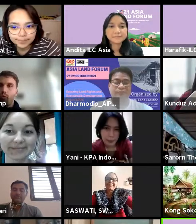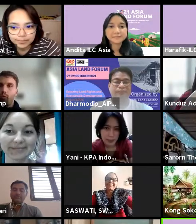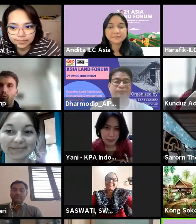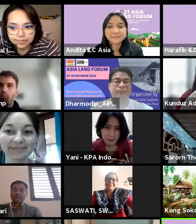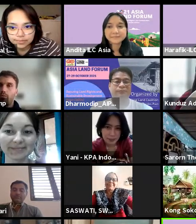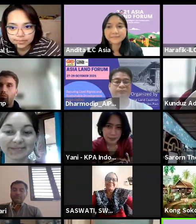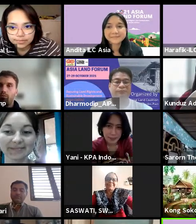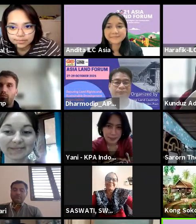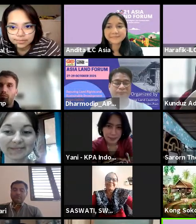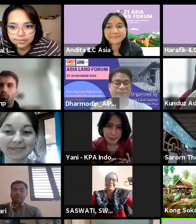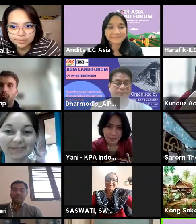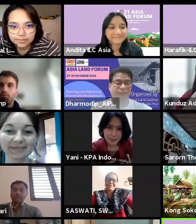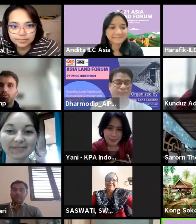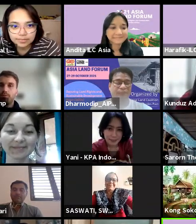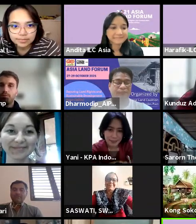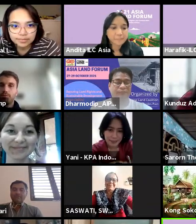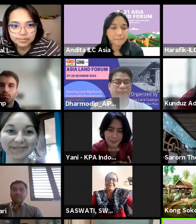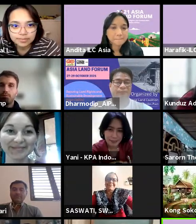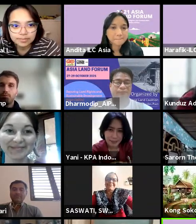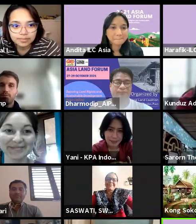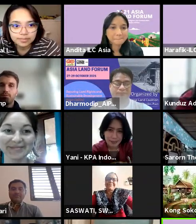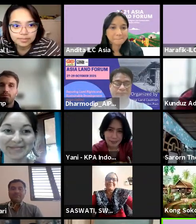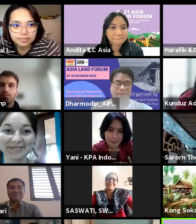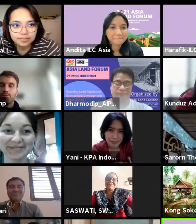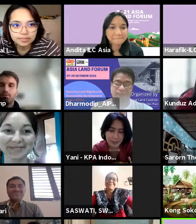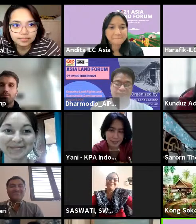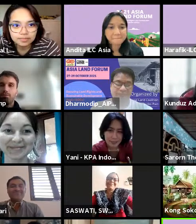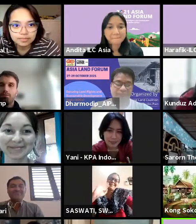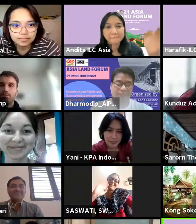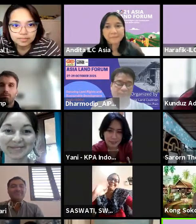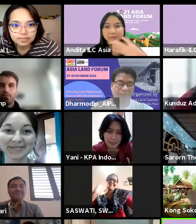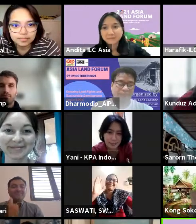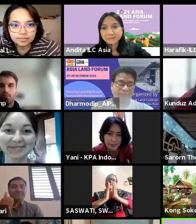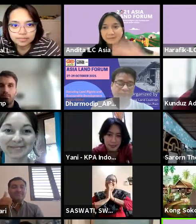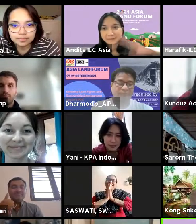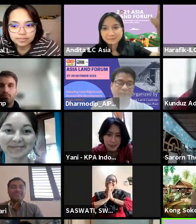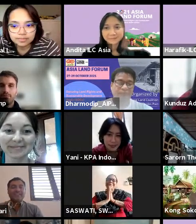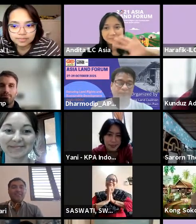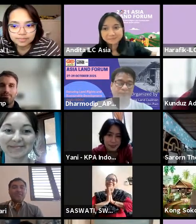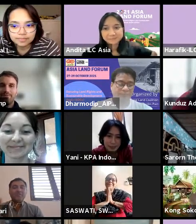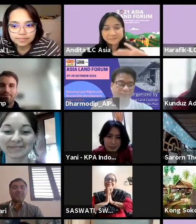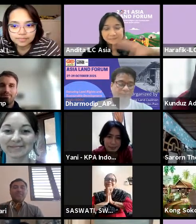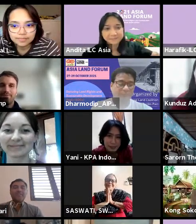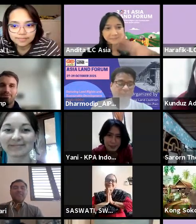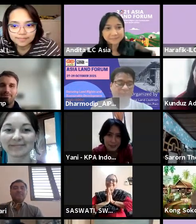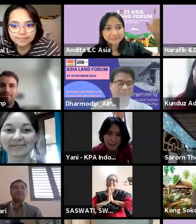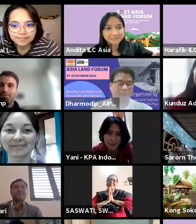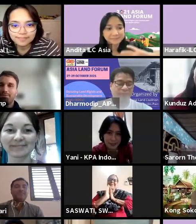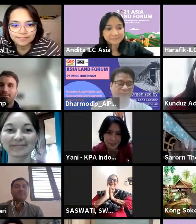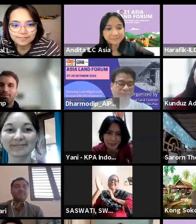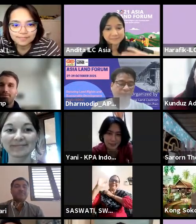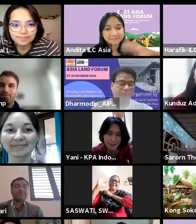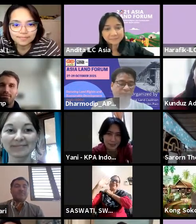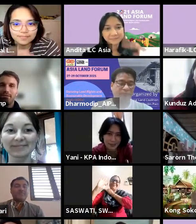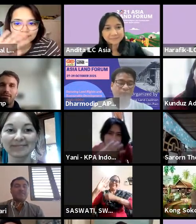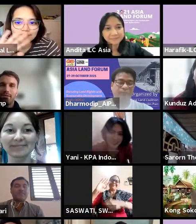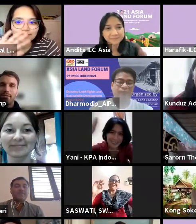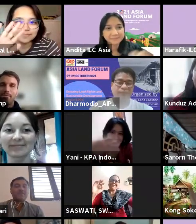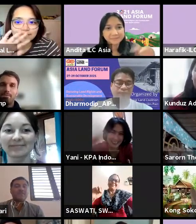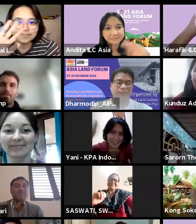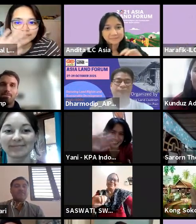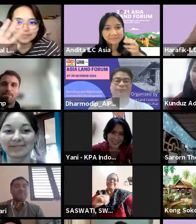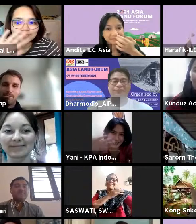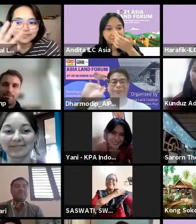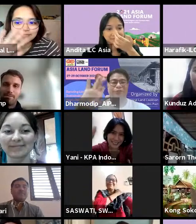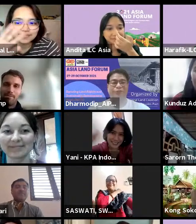So it's really nice to see all your faces. Thank you very much. Thanks a lot. Thank you, everybody. Great to see you all. Thank you.